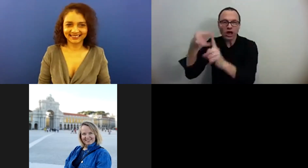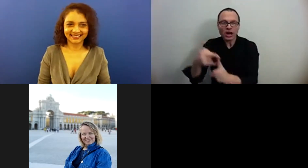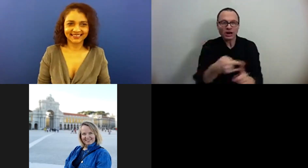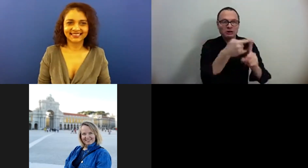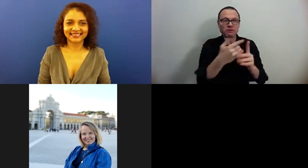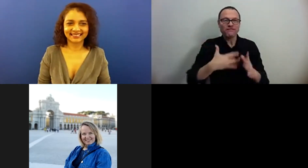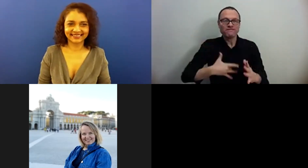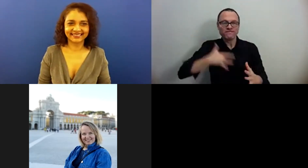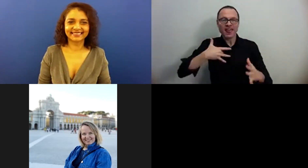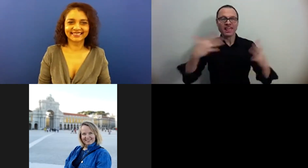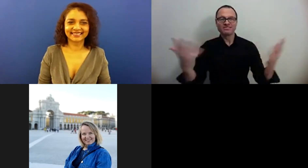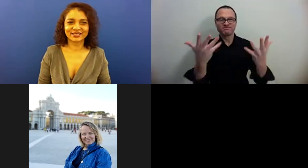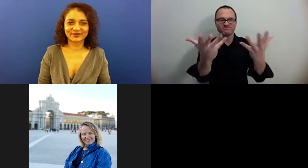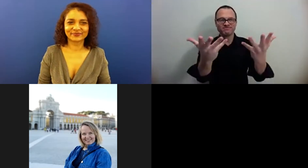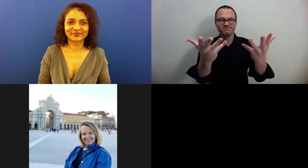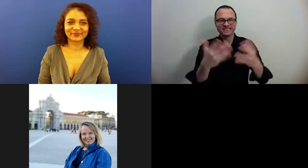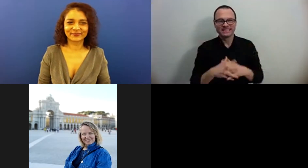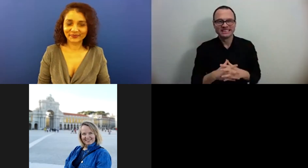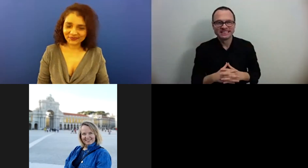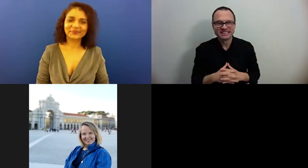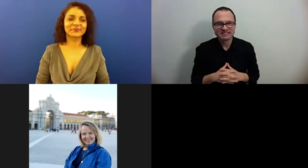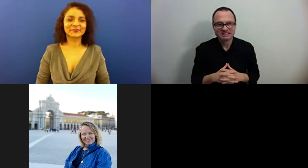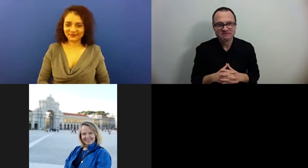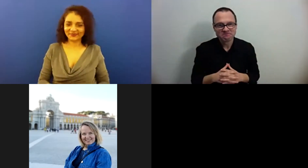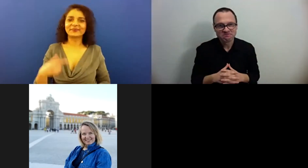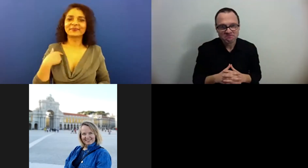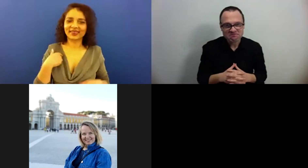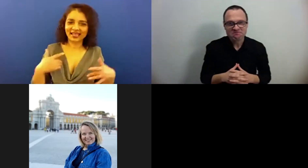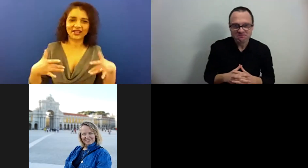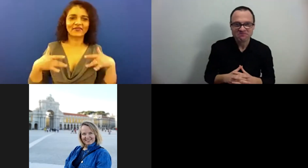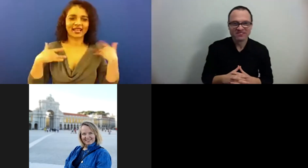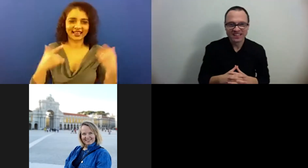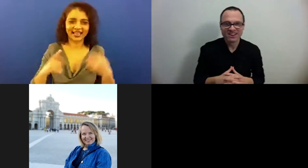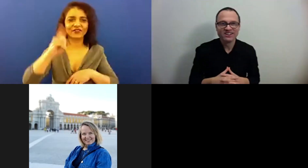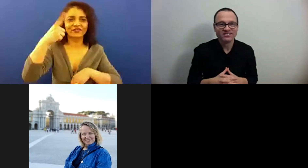Okay, welcome in our Zoom event. How do you feel?